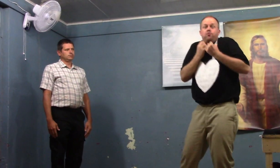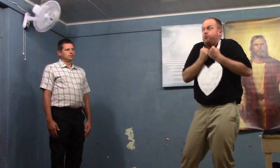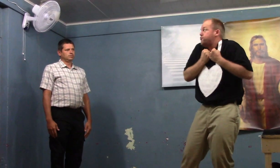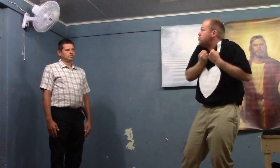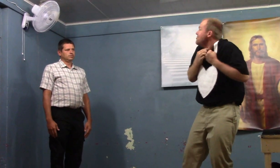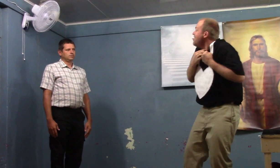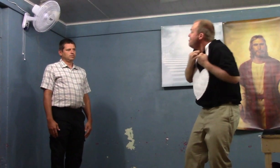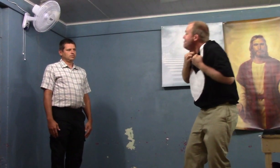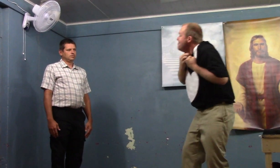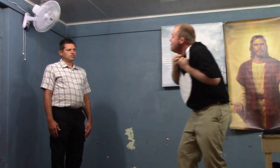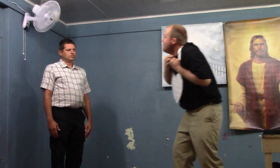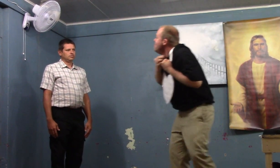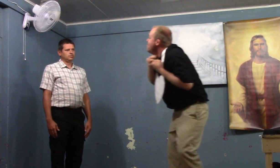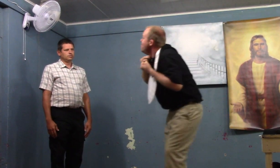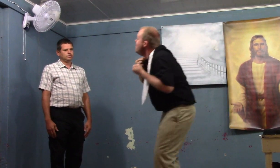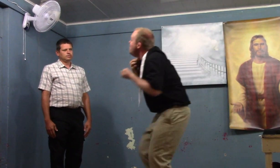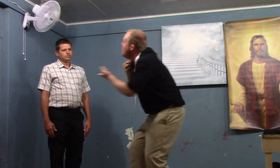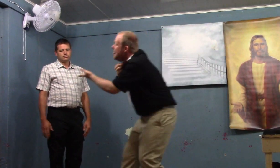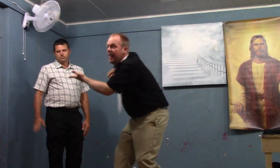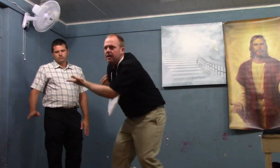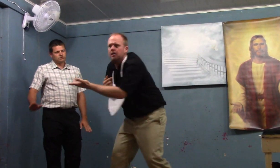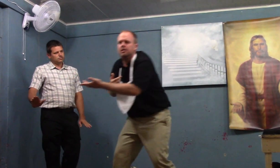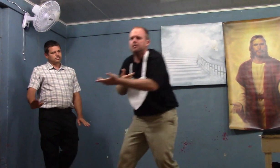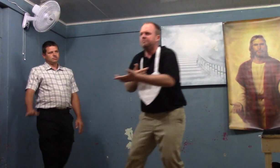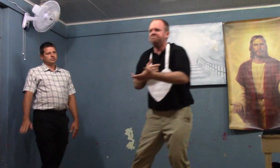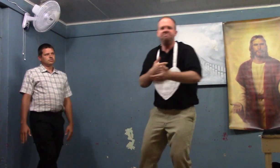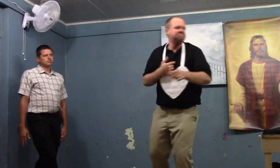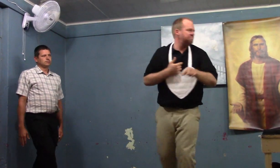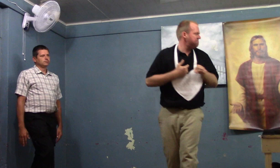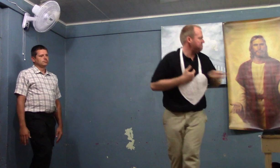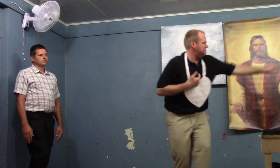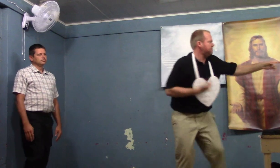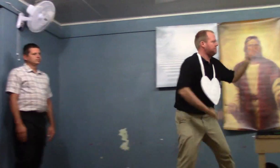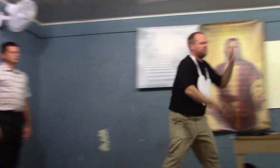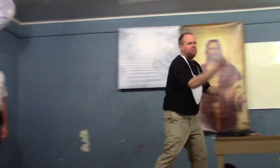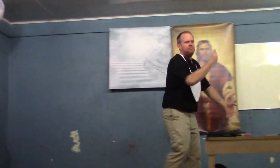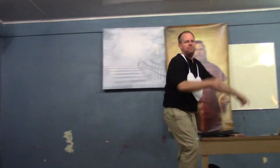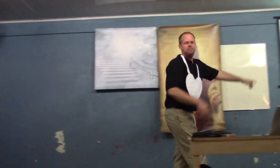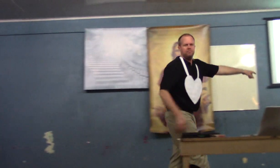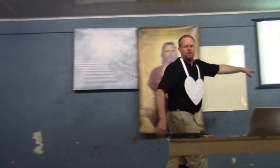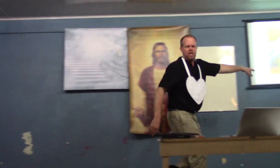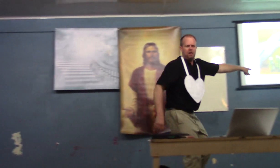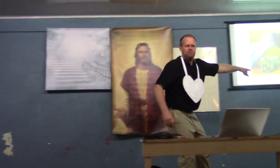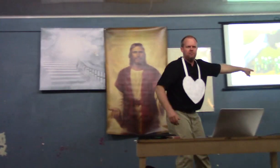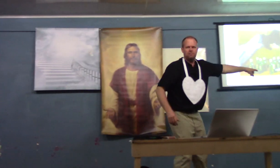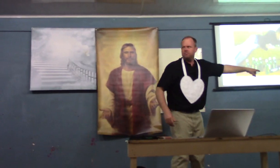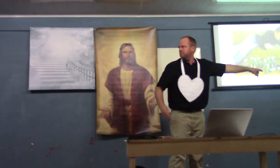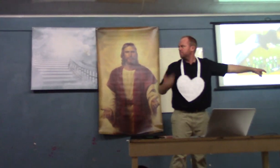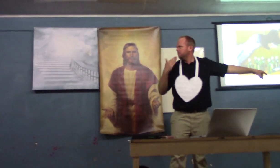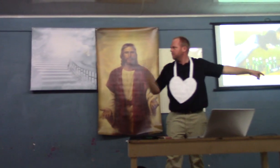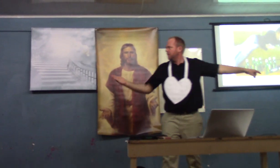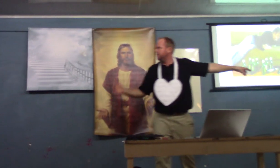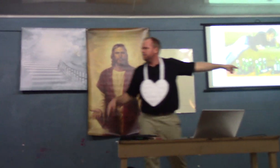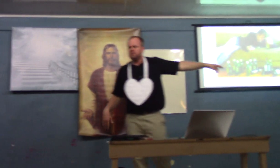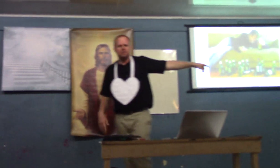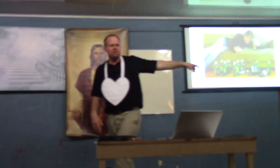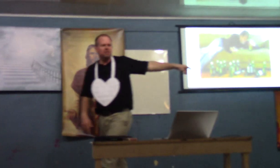the ocean. But I was really curious. I really wanted to know where he took with us. I am not ready for heaven this way. Thank